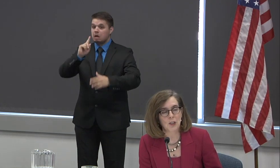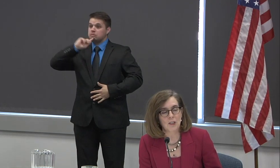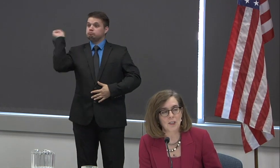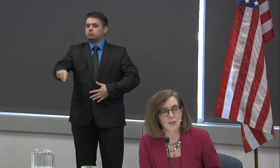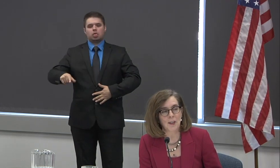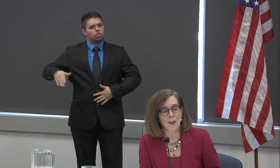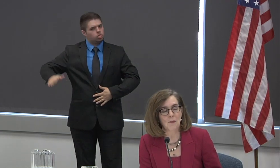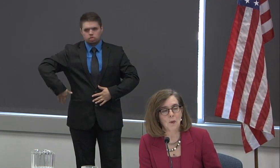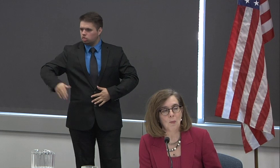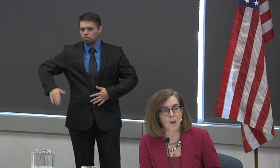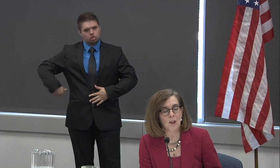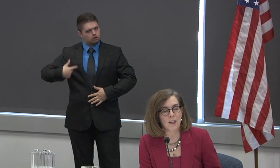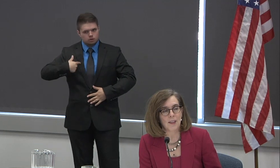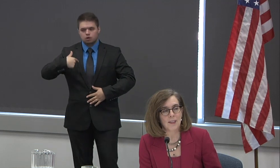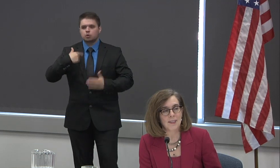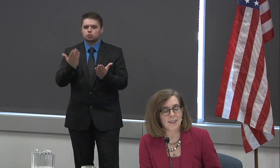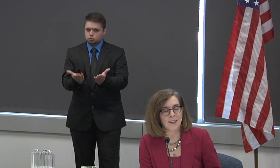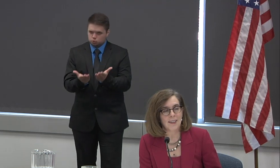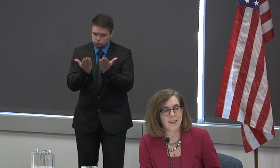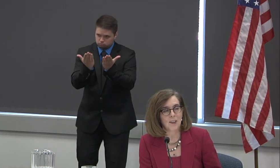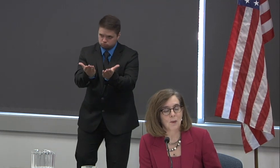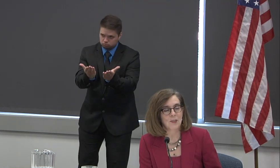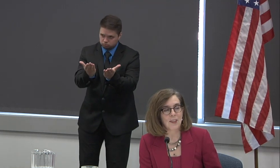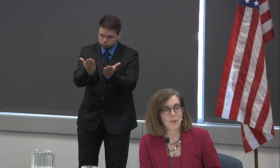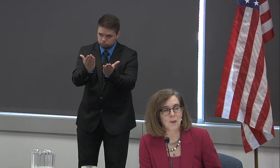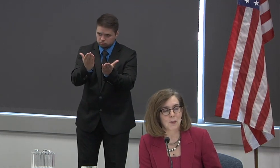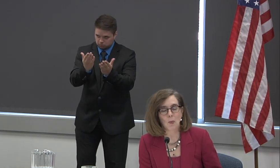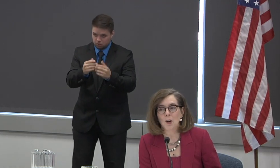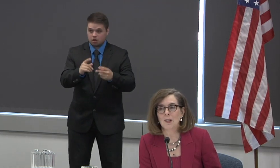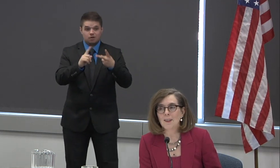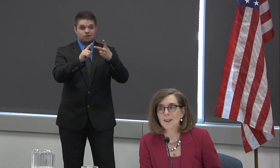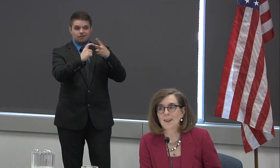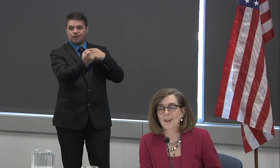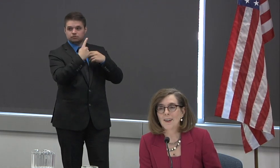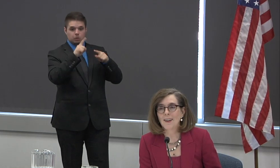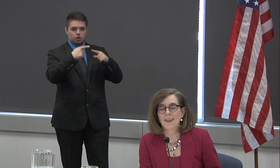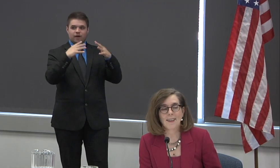question is football and what was the other sport?